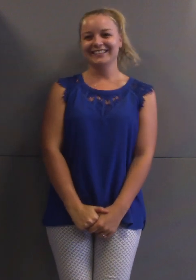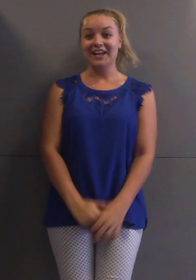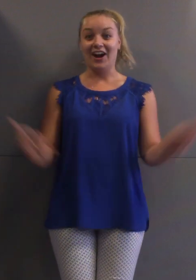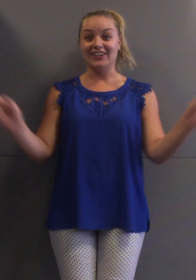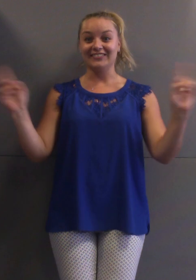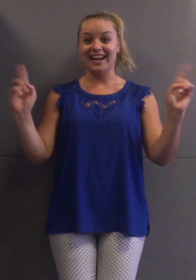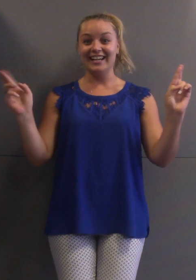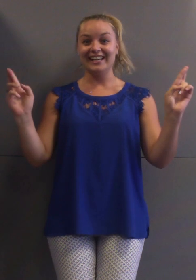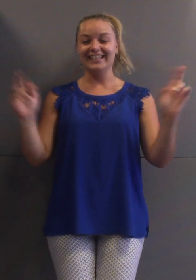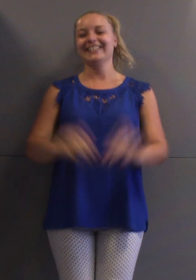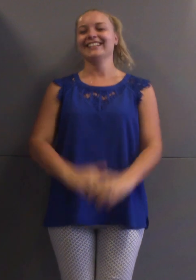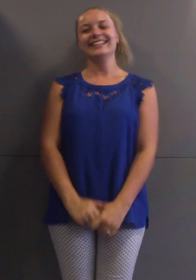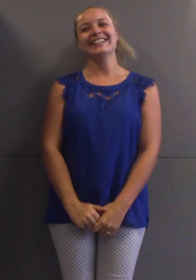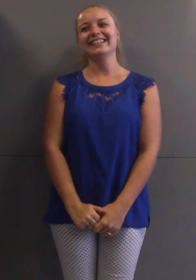Are you ready?